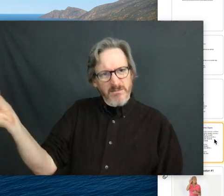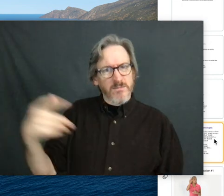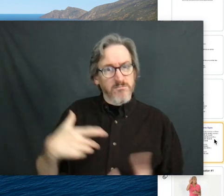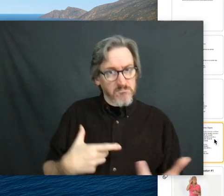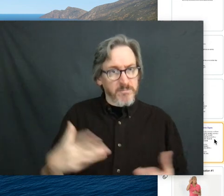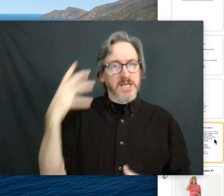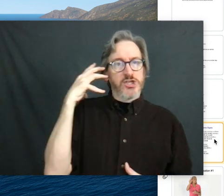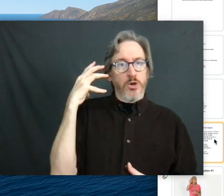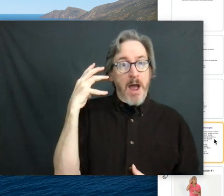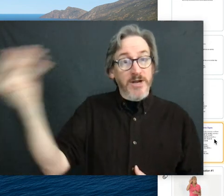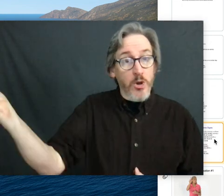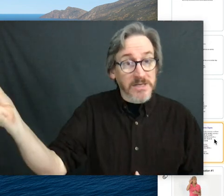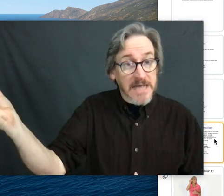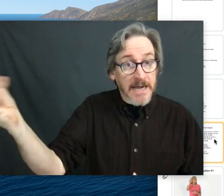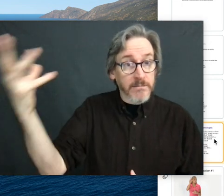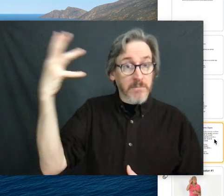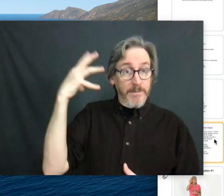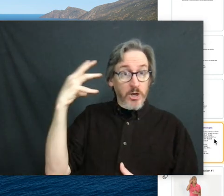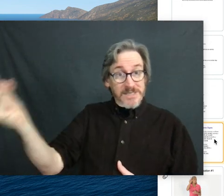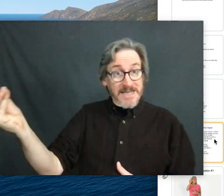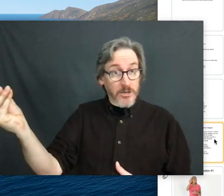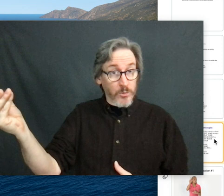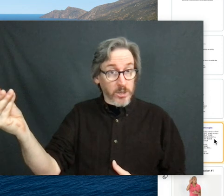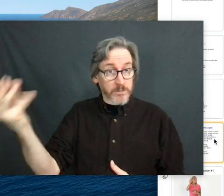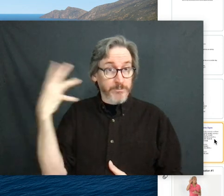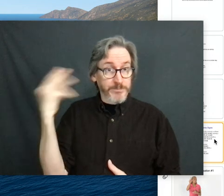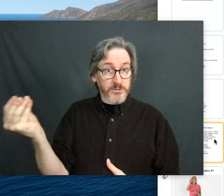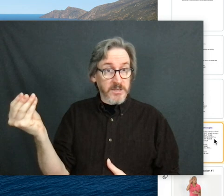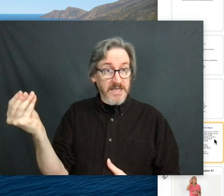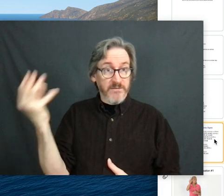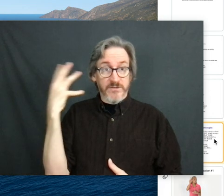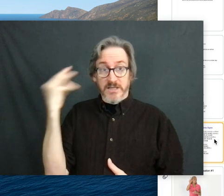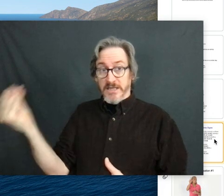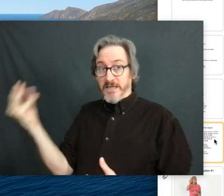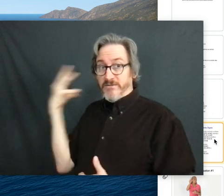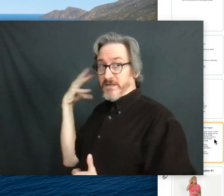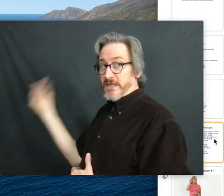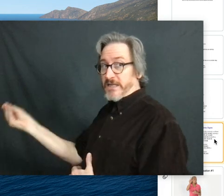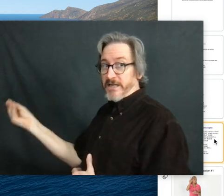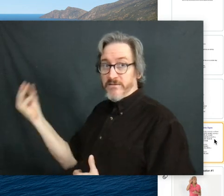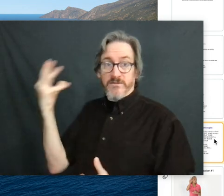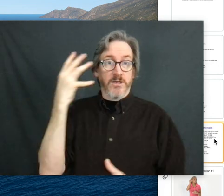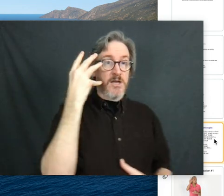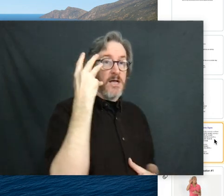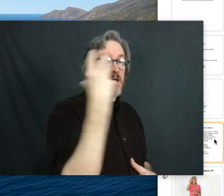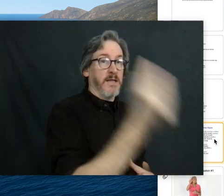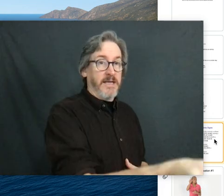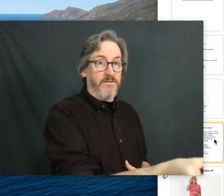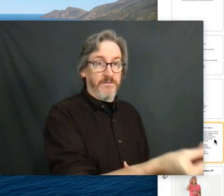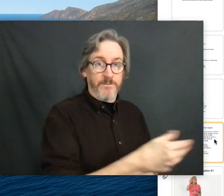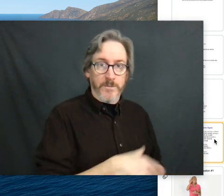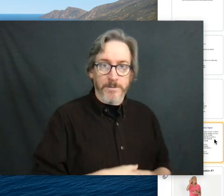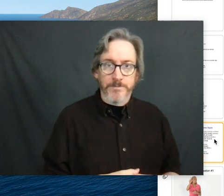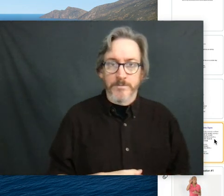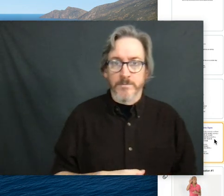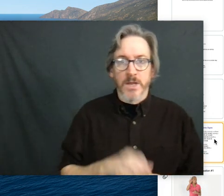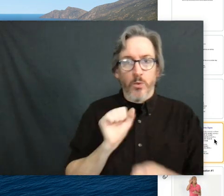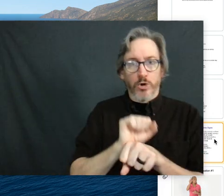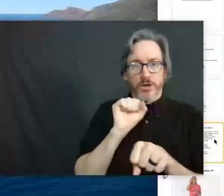outside. So I'm going to go outside. I'm going to go outside to go to work. Leave, leave, leave, leave.